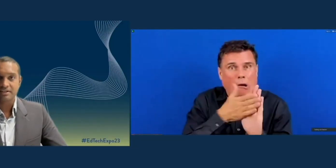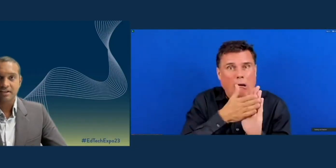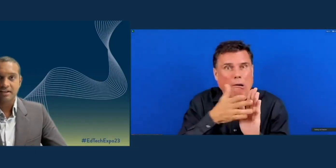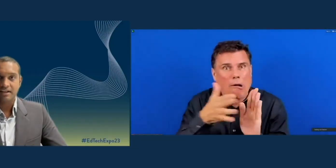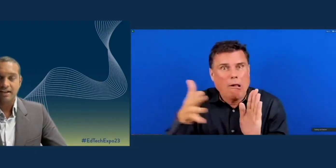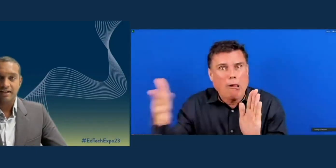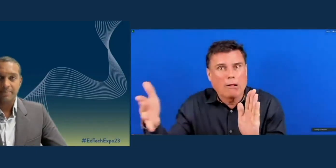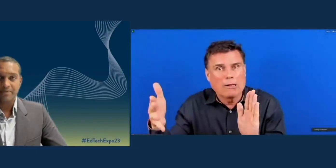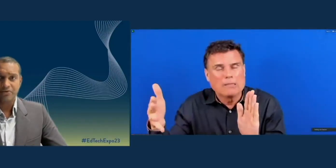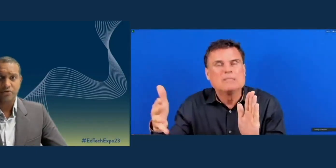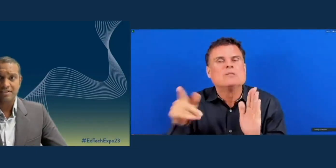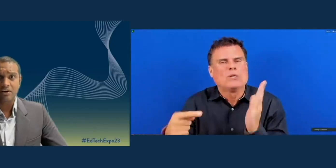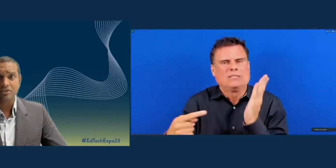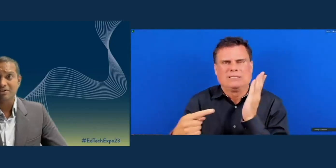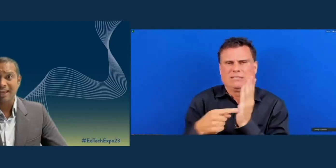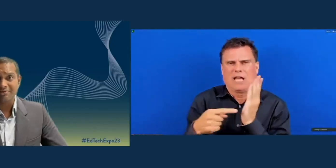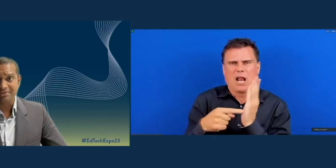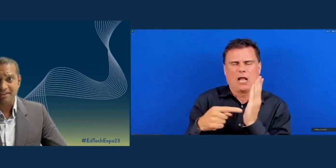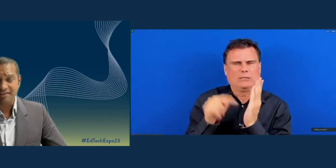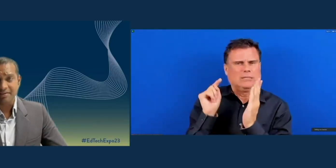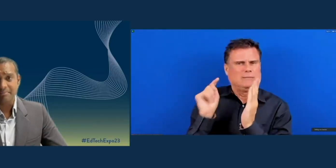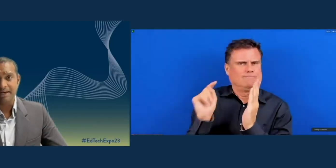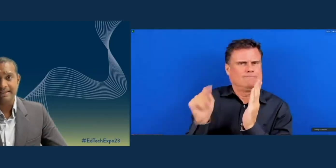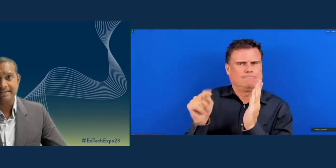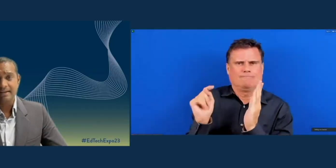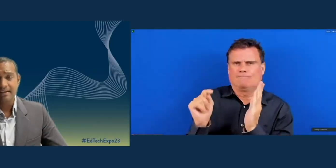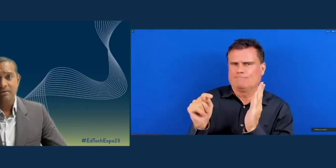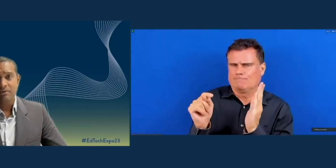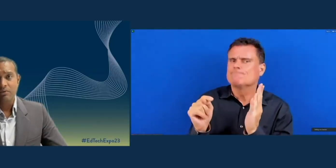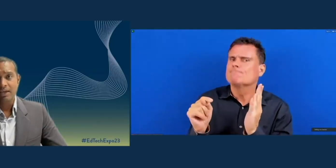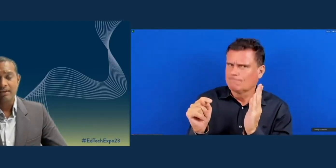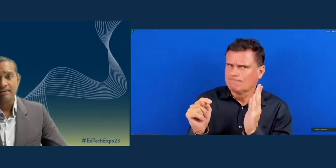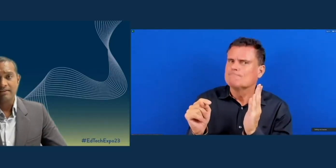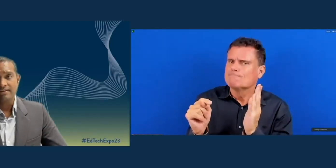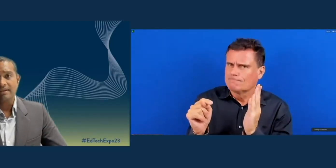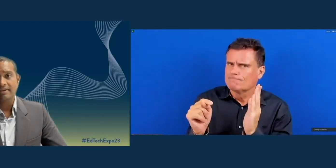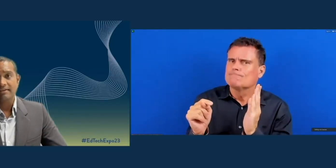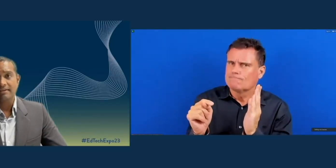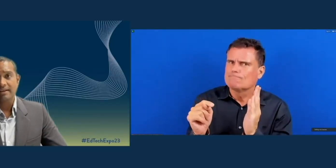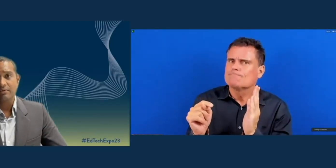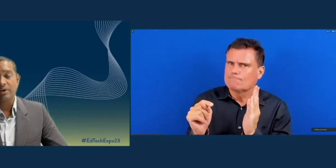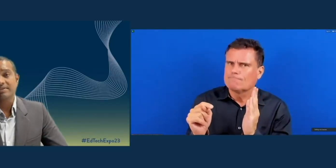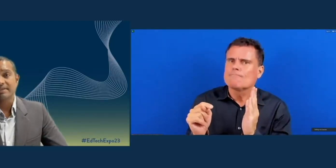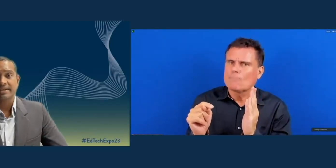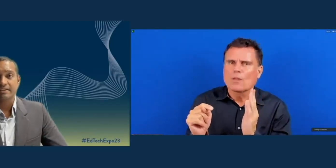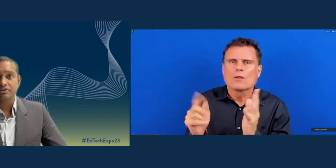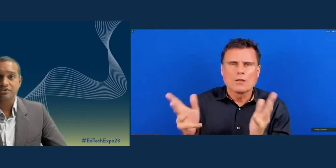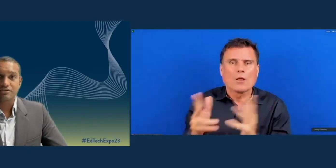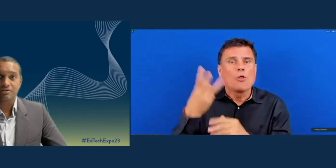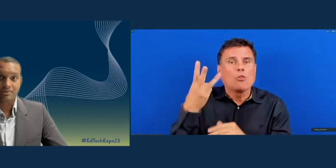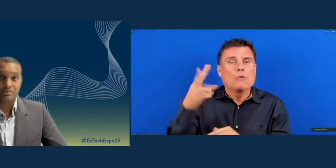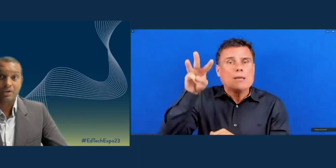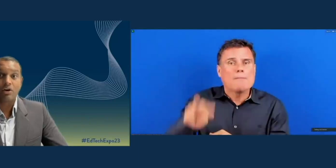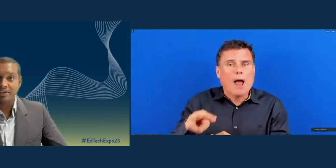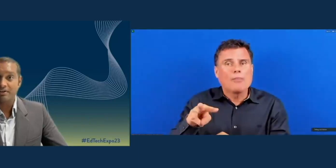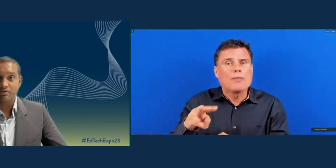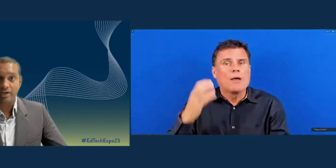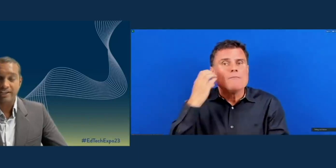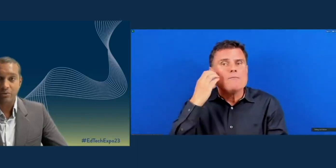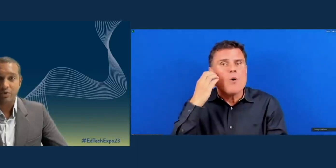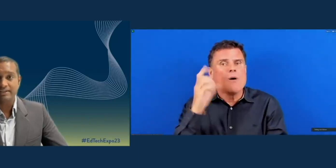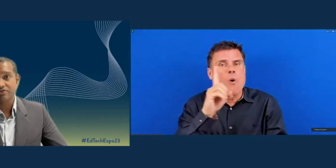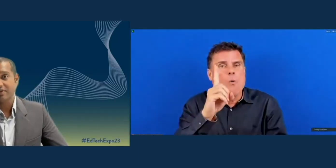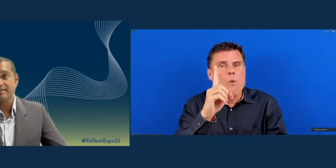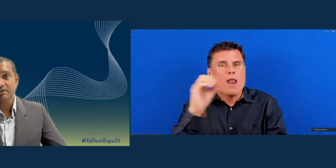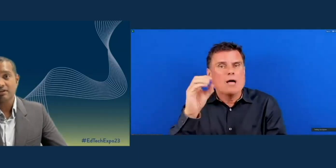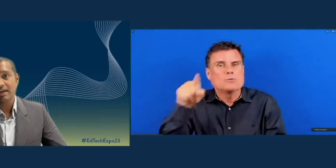advantages. Of course, it can't do everything, but we have decided that we hone in on